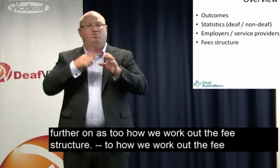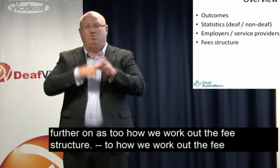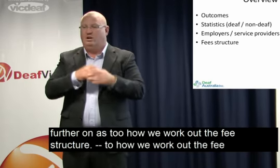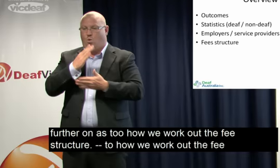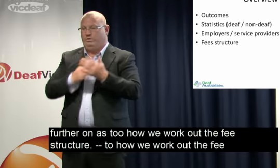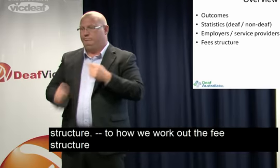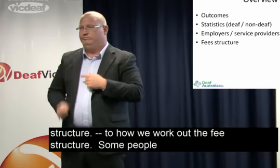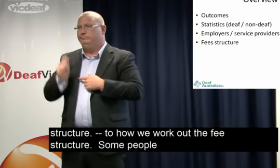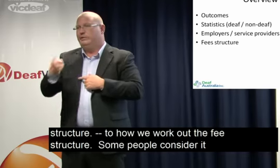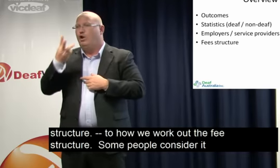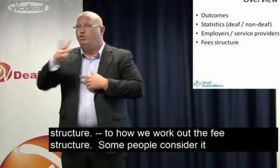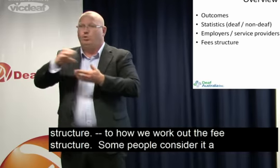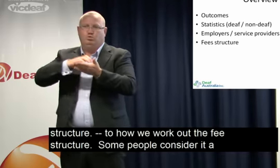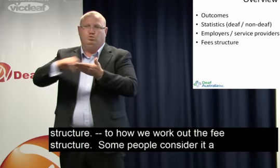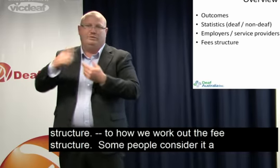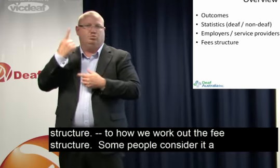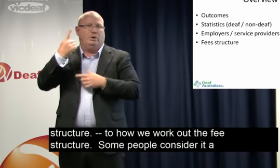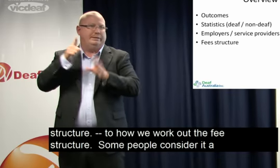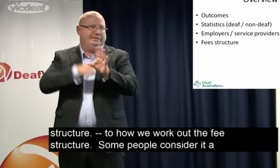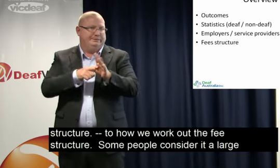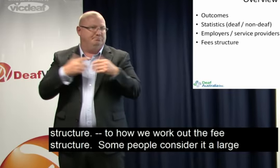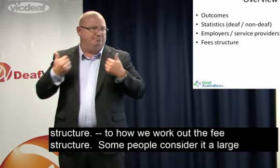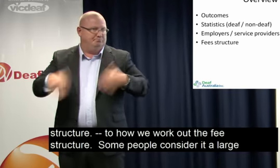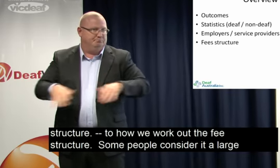that we're looking at. Previously, you paid $30 for a year,